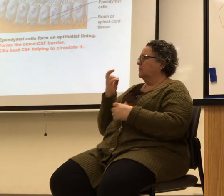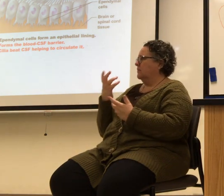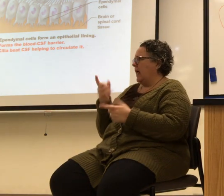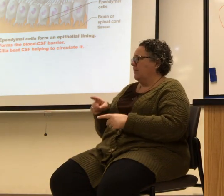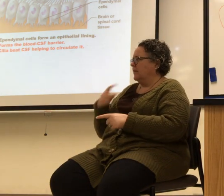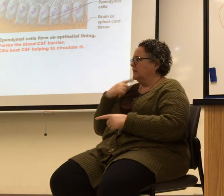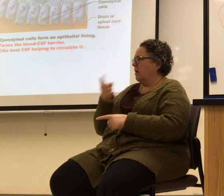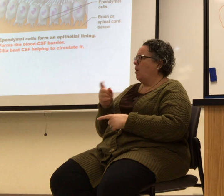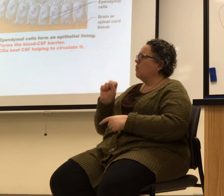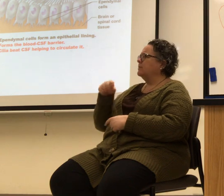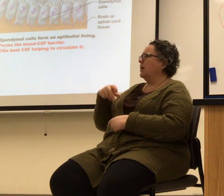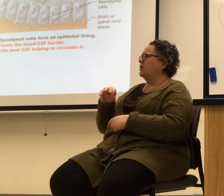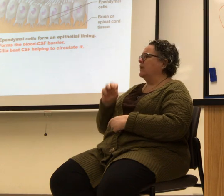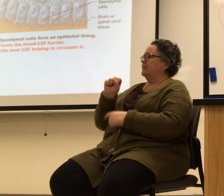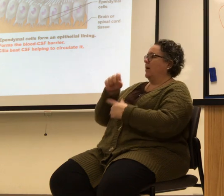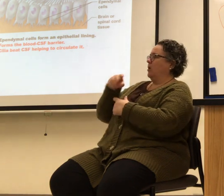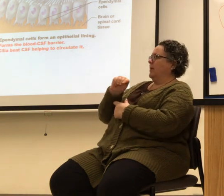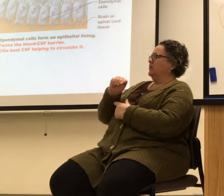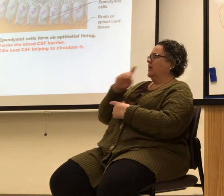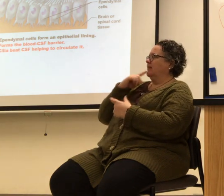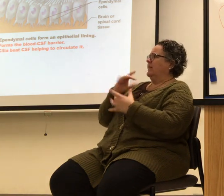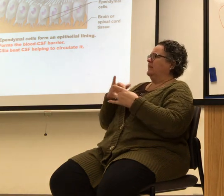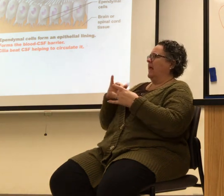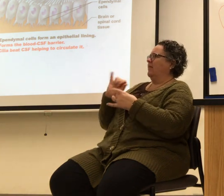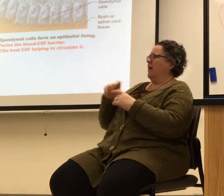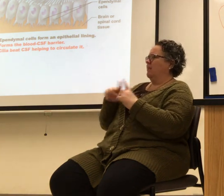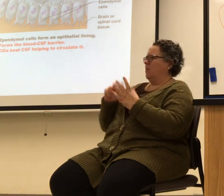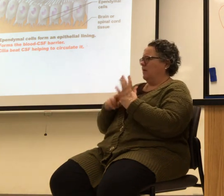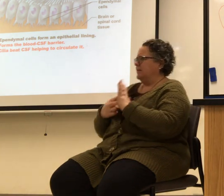page number here. This is the book we're using, right?